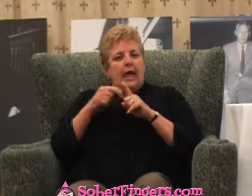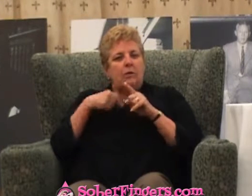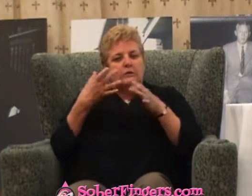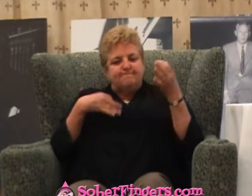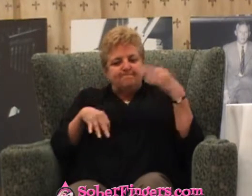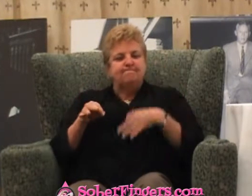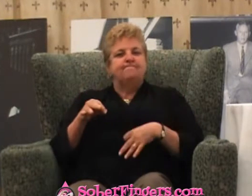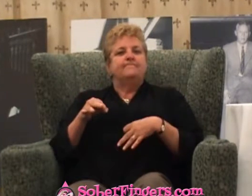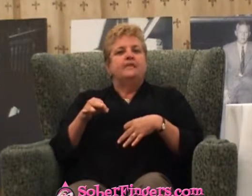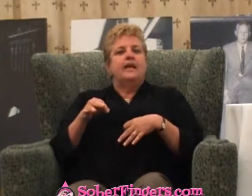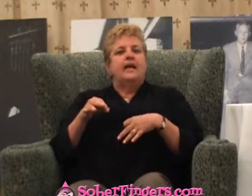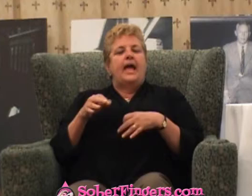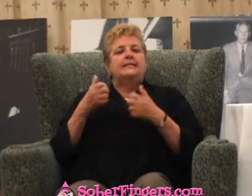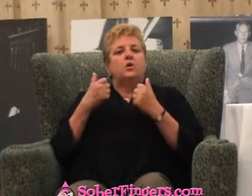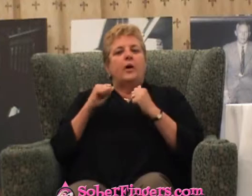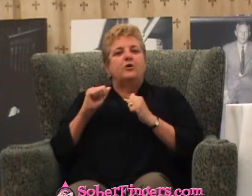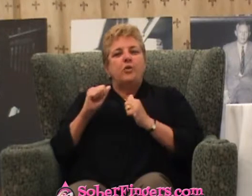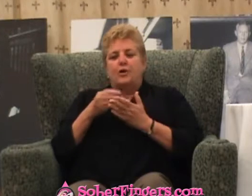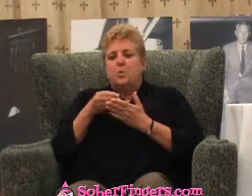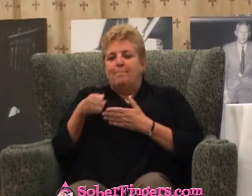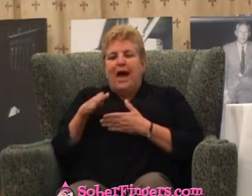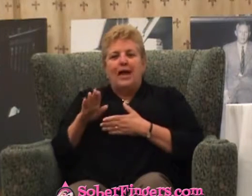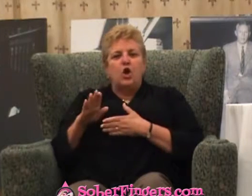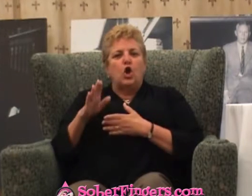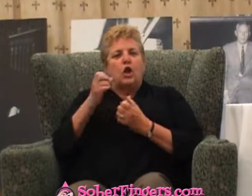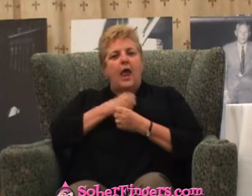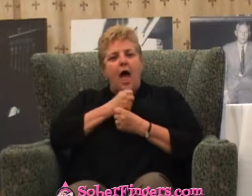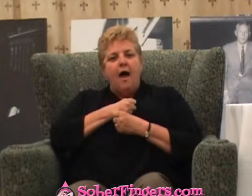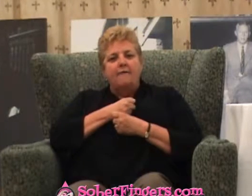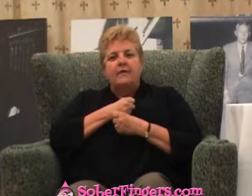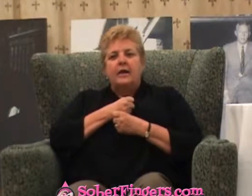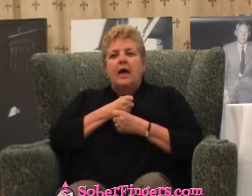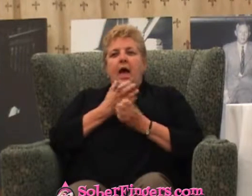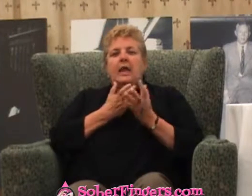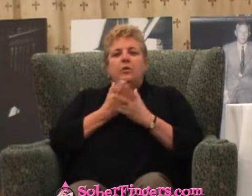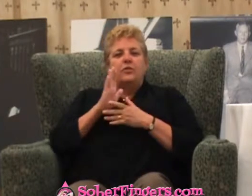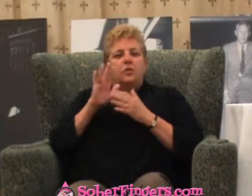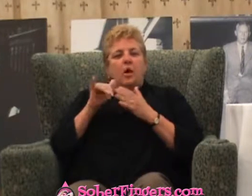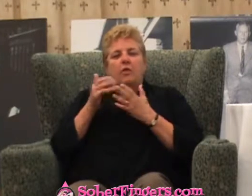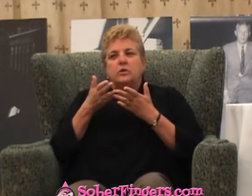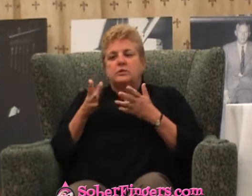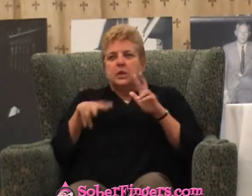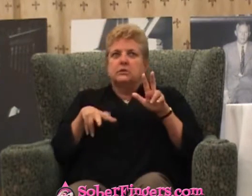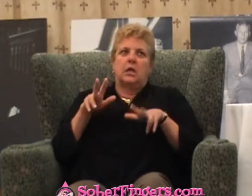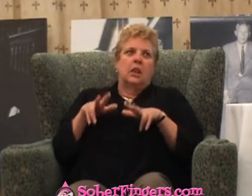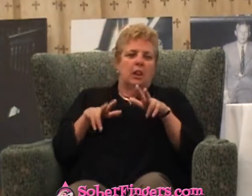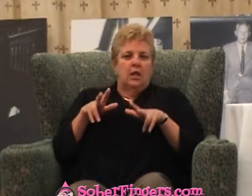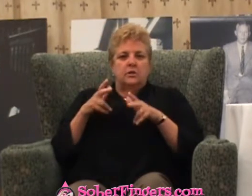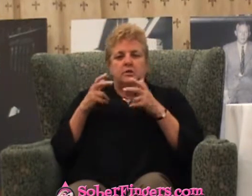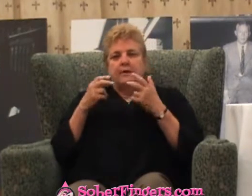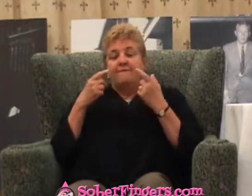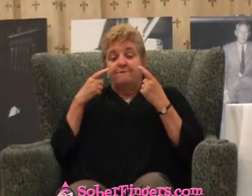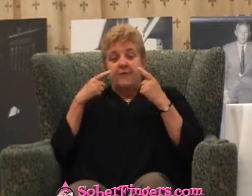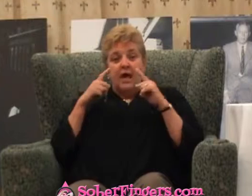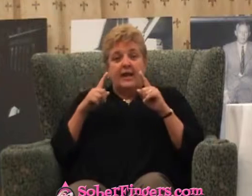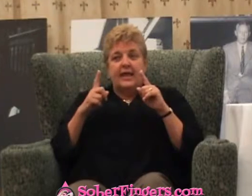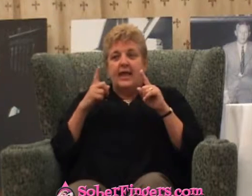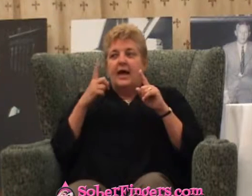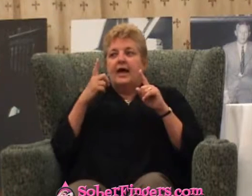I tried to buy her affection and woo her and went through all those stumbling blocks we do until finally I just started applying the principles